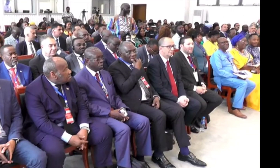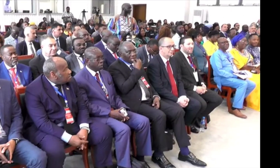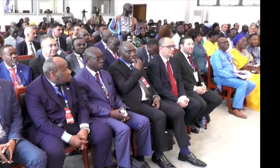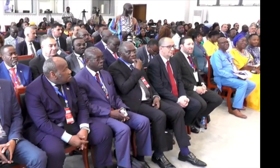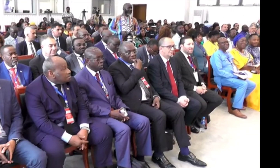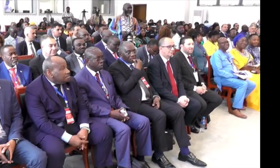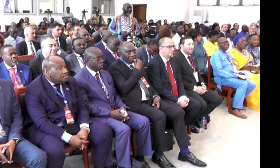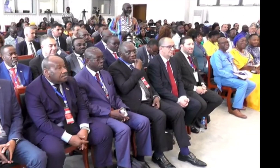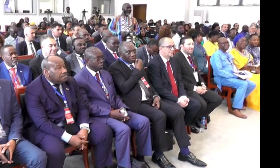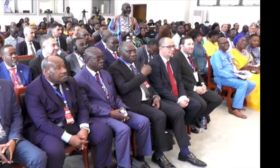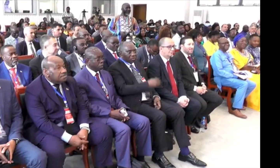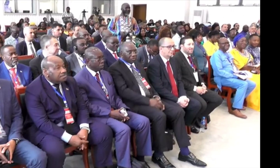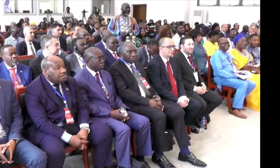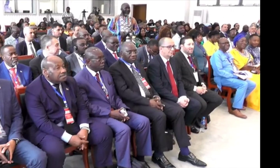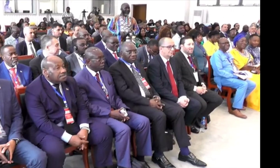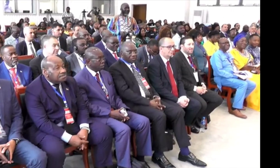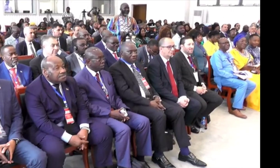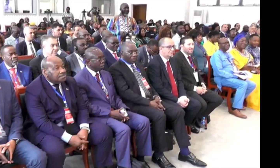Good morning.